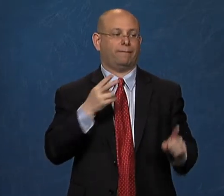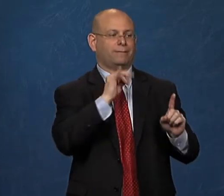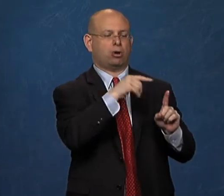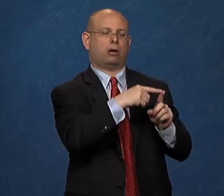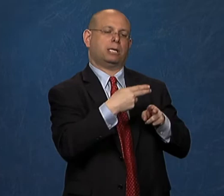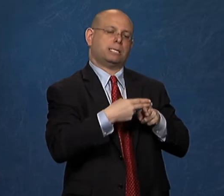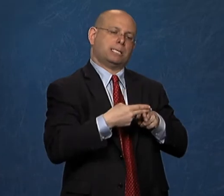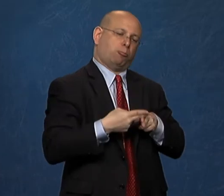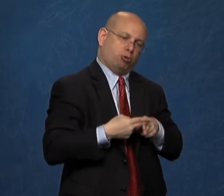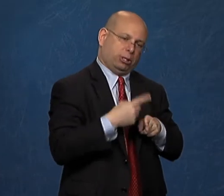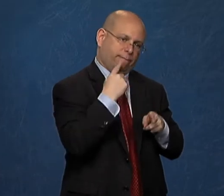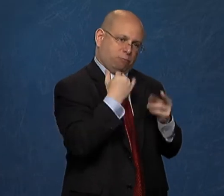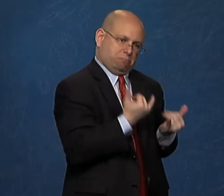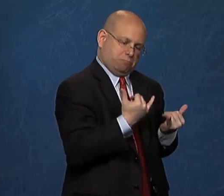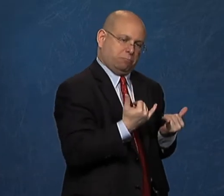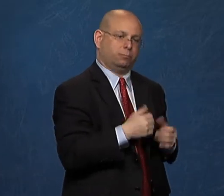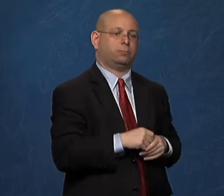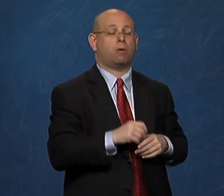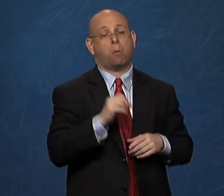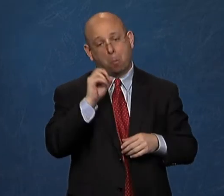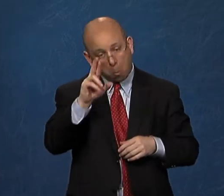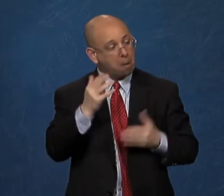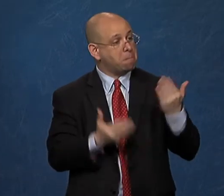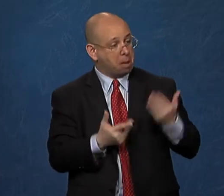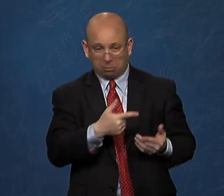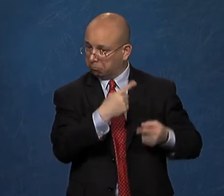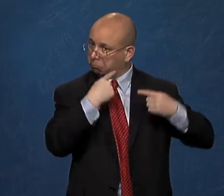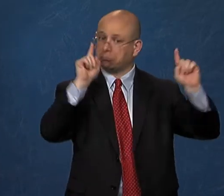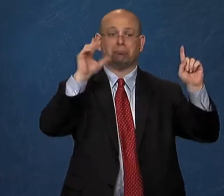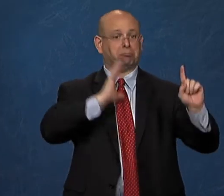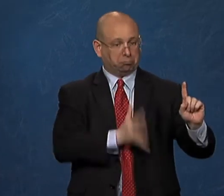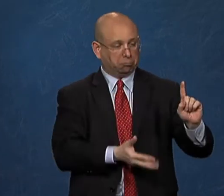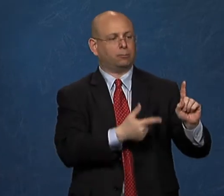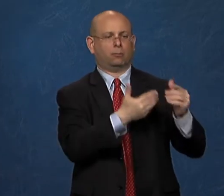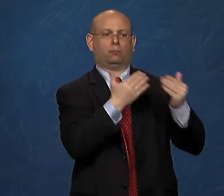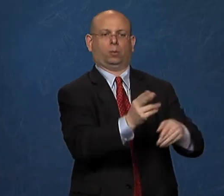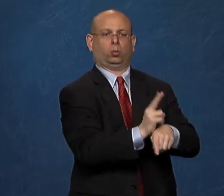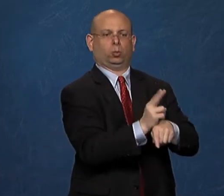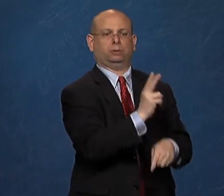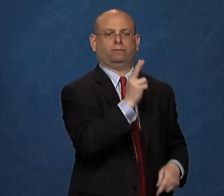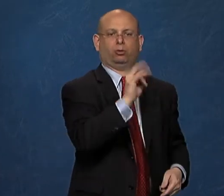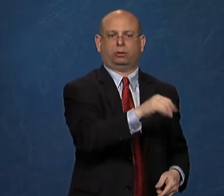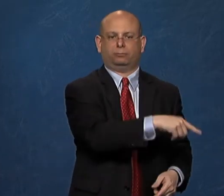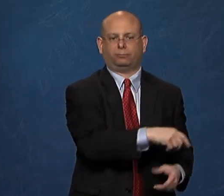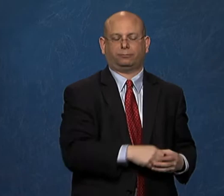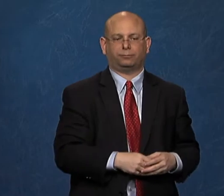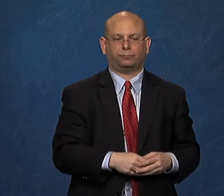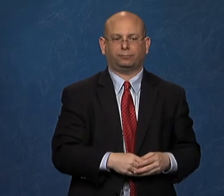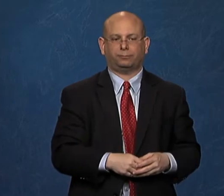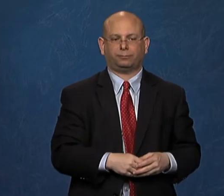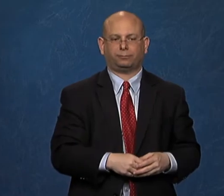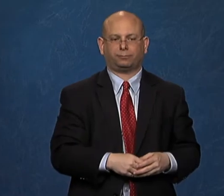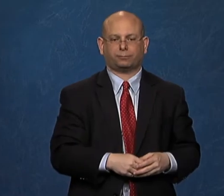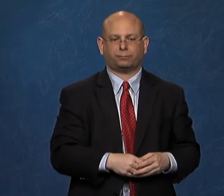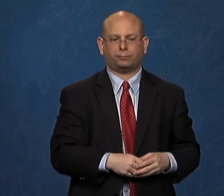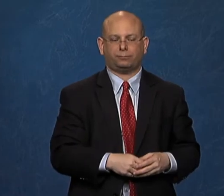and present. So once again, really focusing on VRI as a temporary measure, and then not using